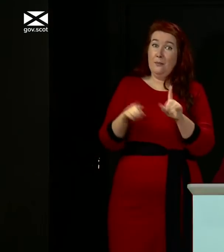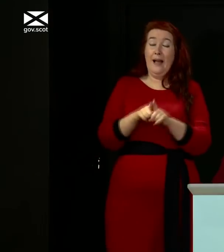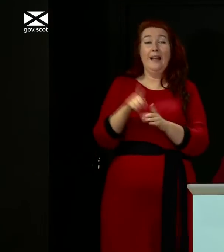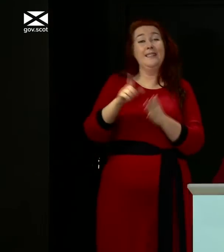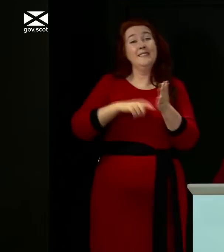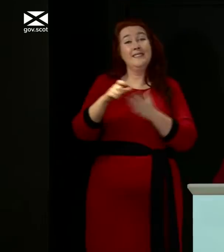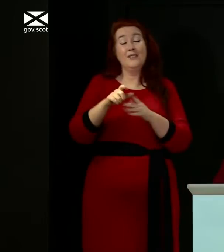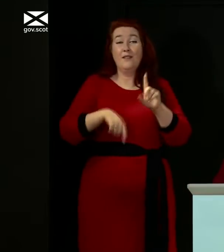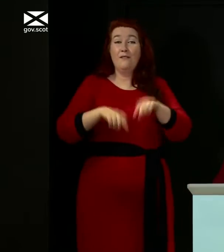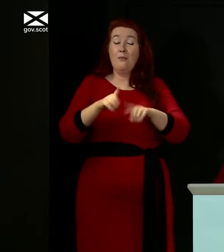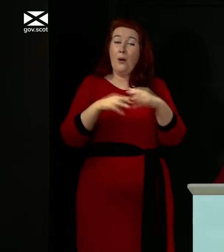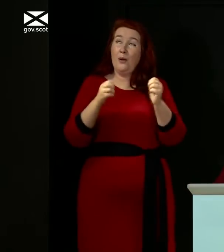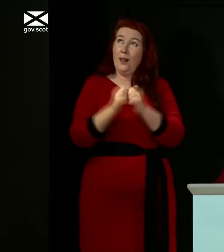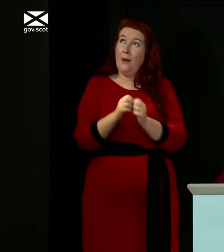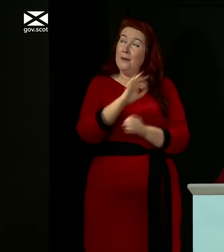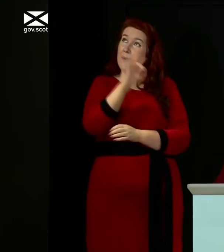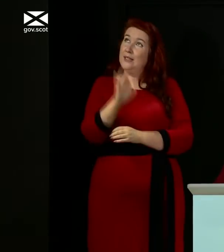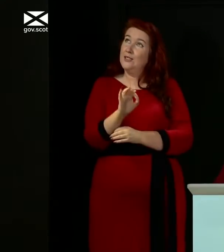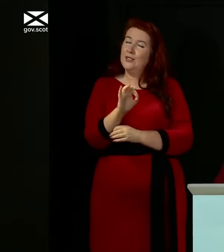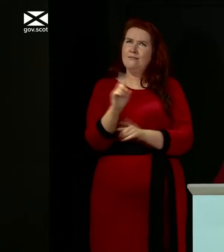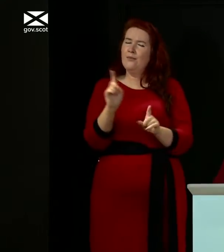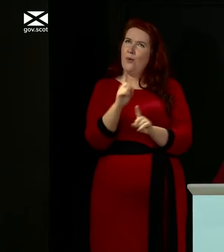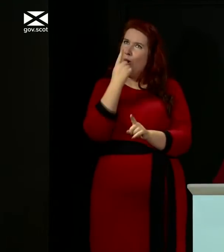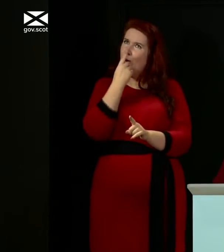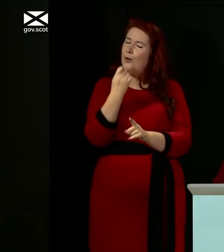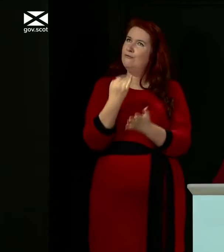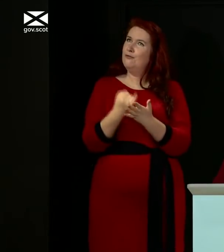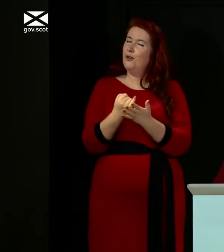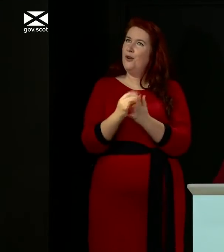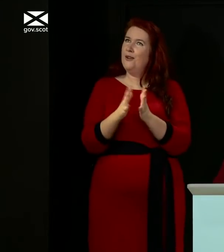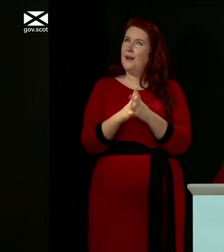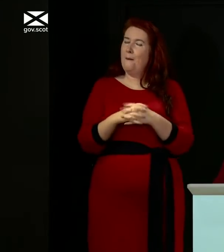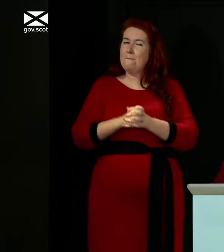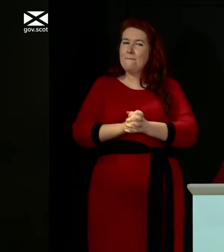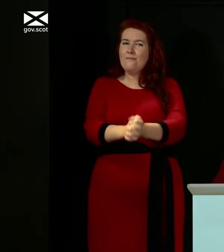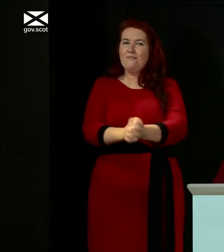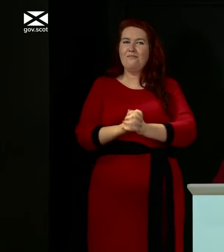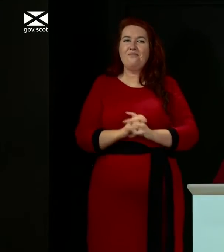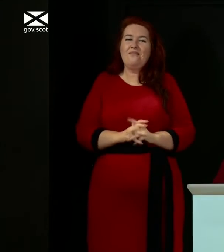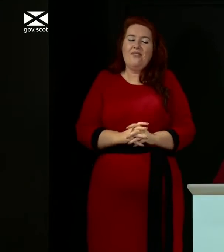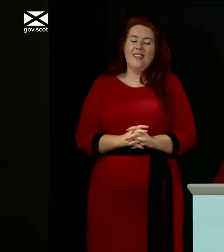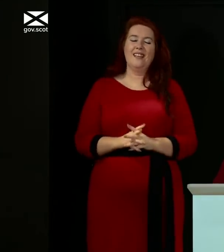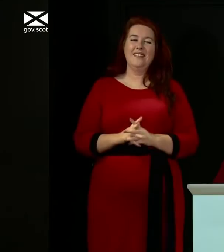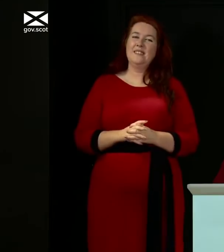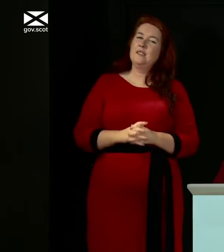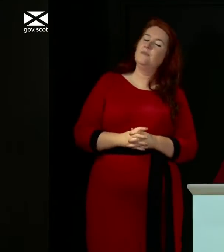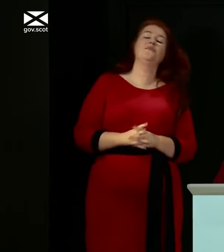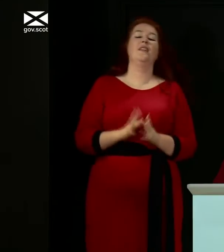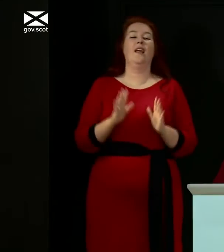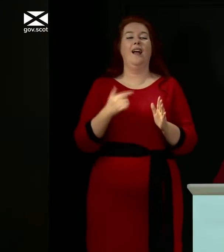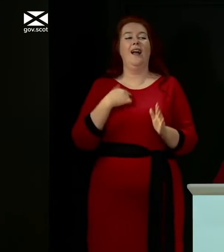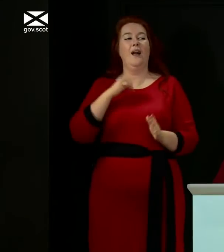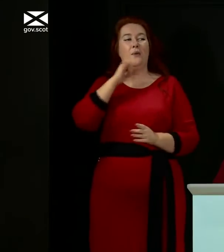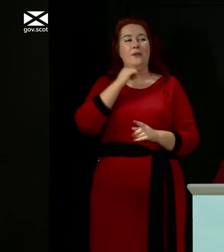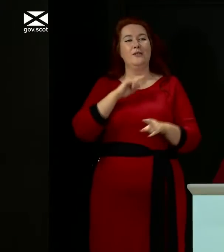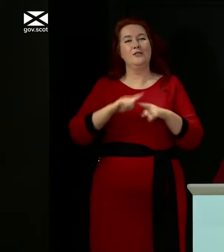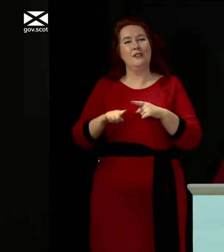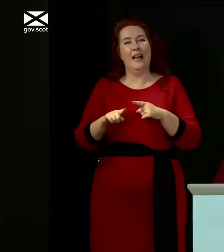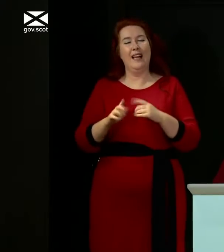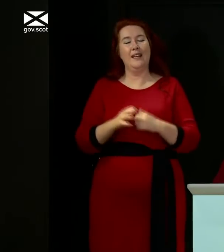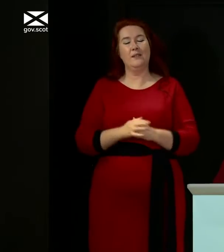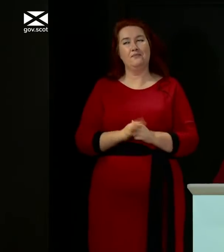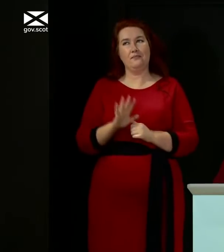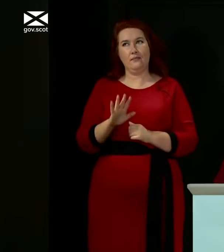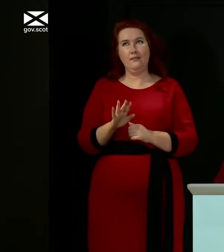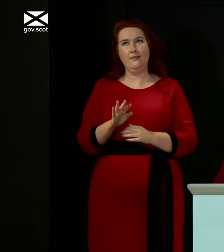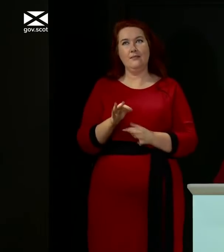in the one question. What can possibly go wrong? I ask myself. I'm going to try and, as